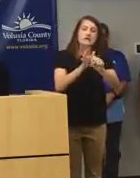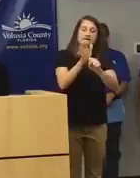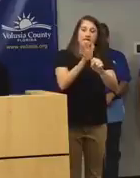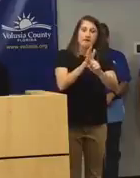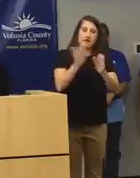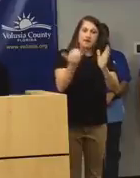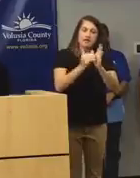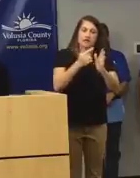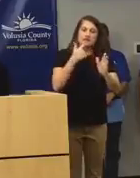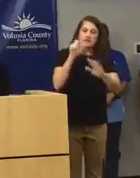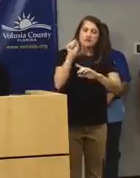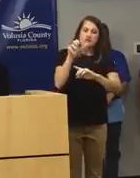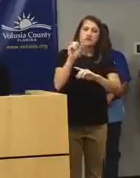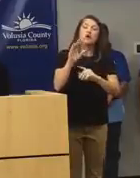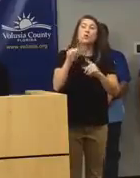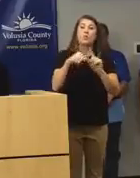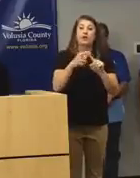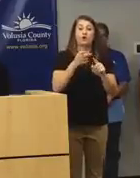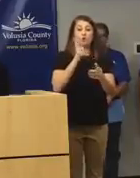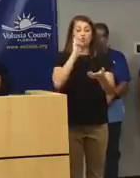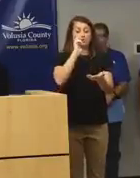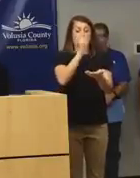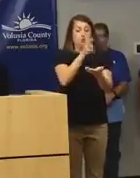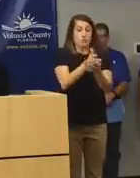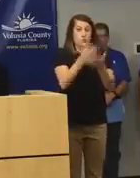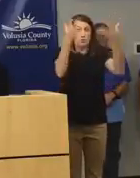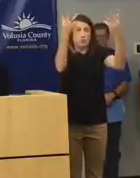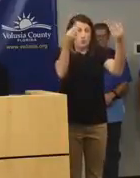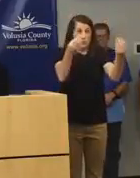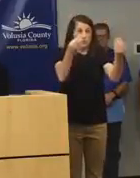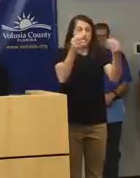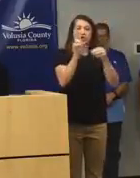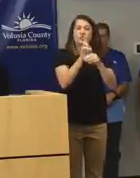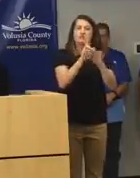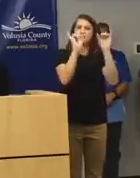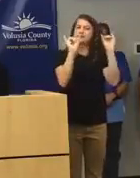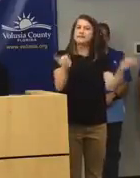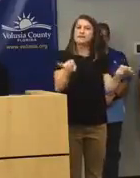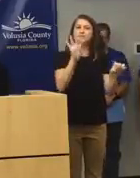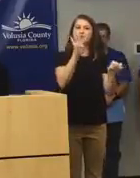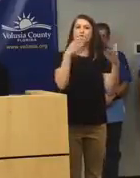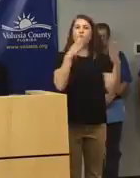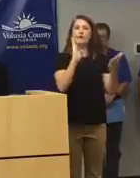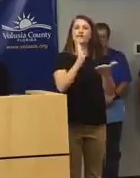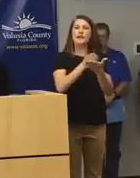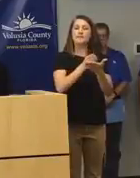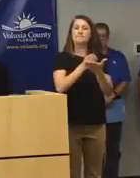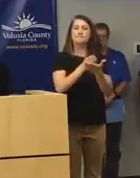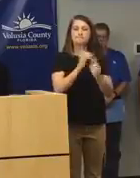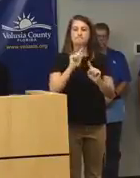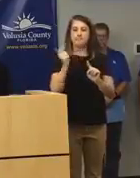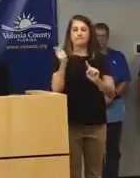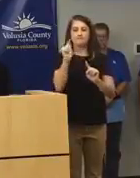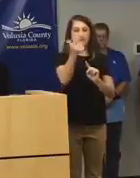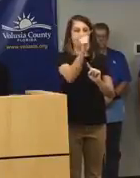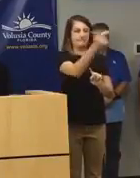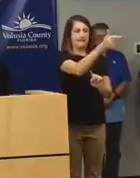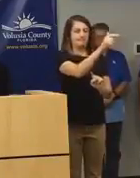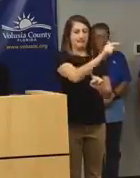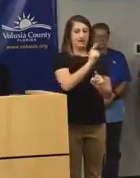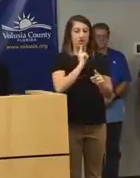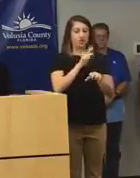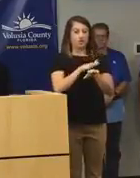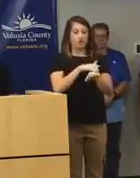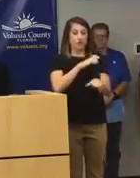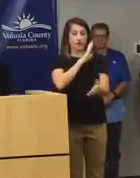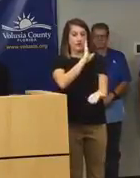been stressed for the last couple of days, when you come to those major intersections, treat them as a 4-way stop sign.